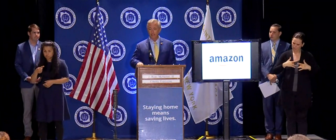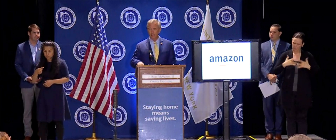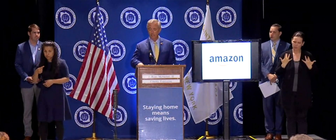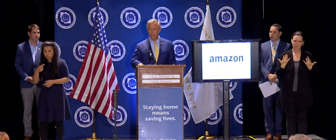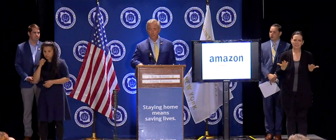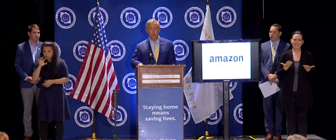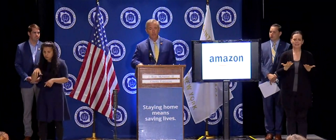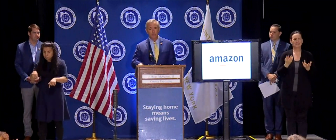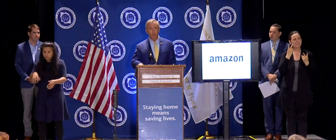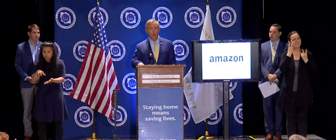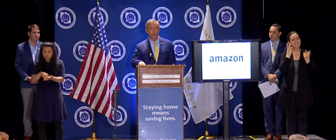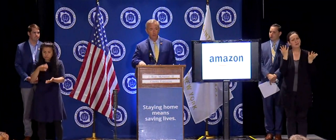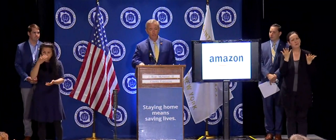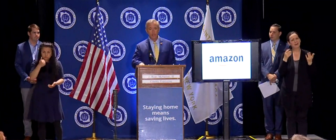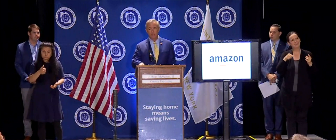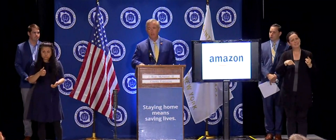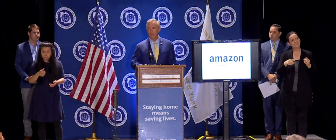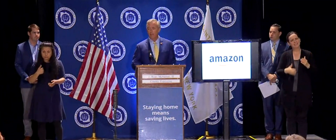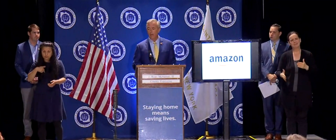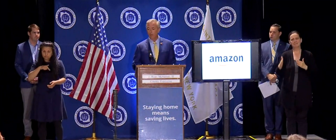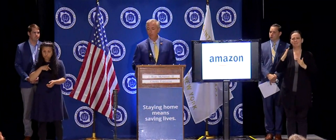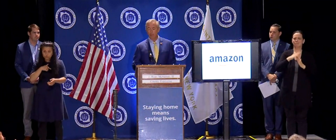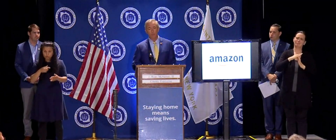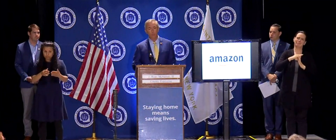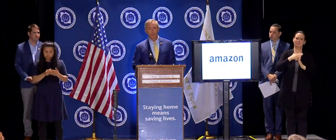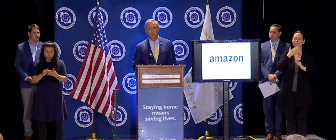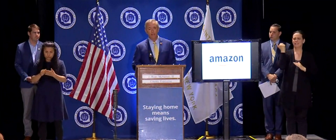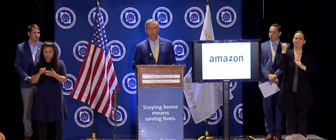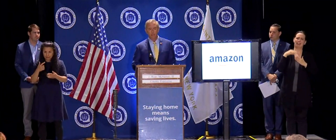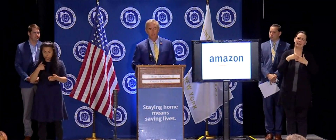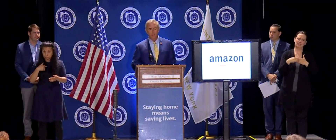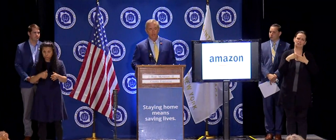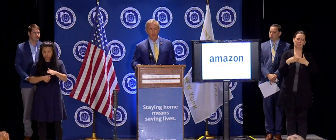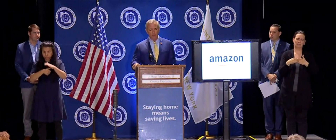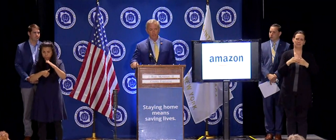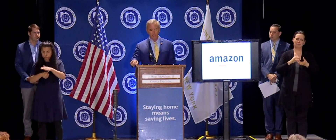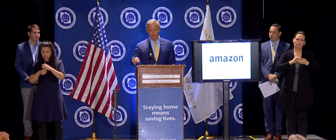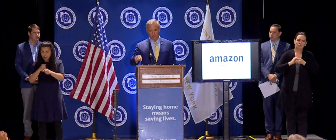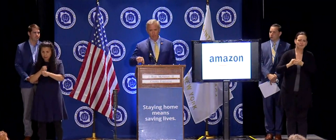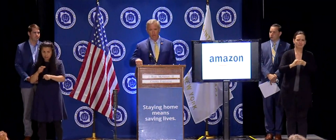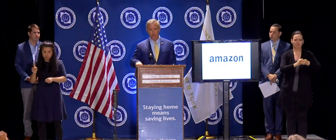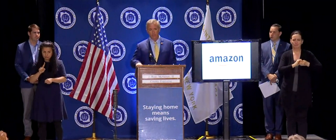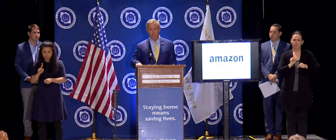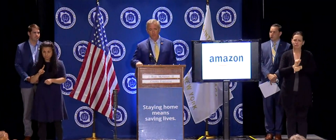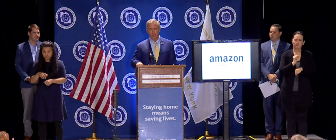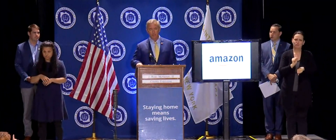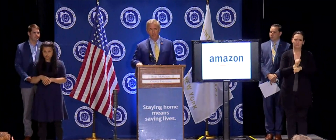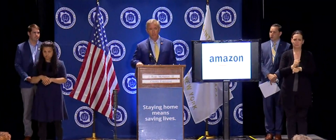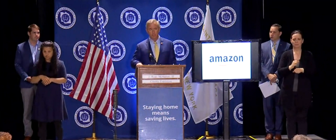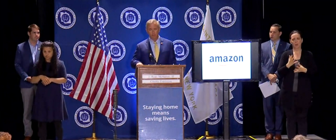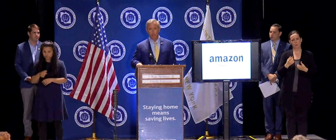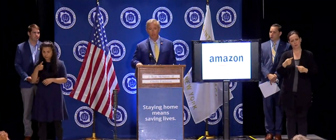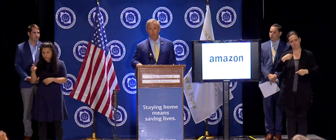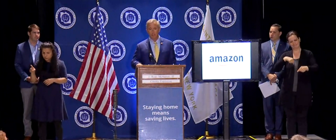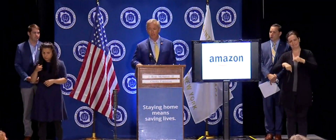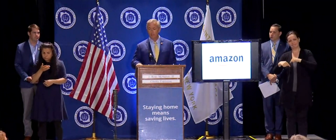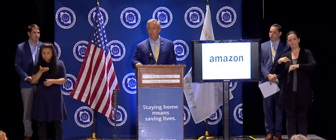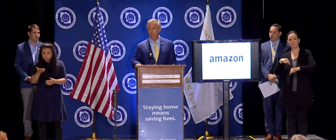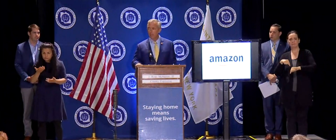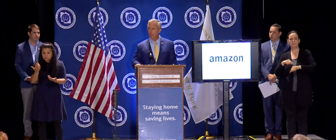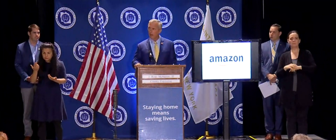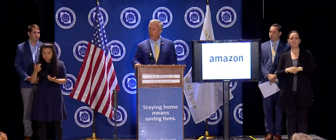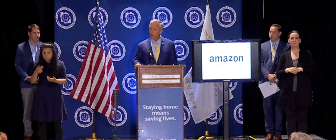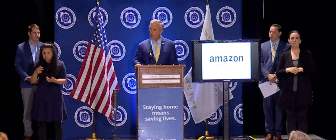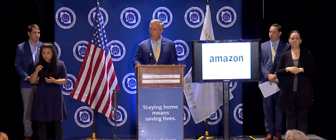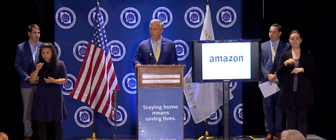understand that the leadership here is strong and united, and we want to do the right thing. I want to take a step back for a second because this is a really big deal. There's